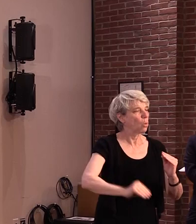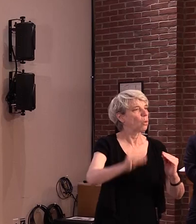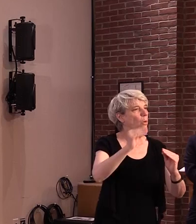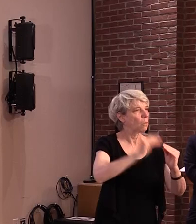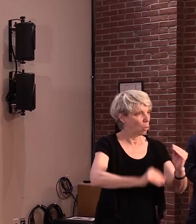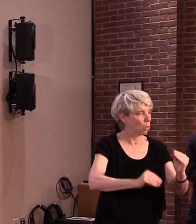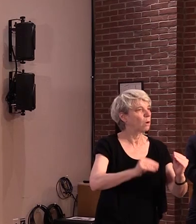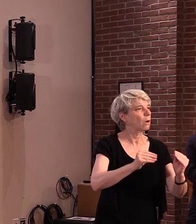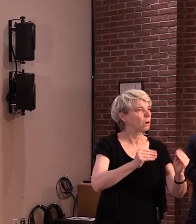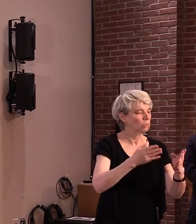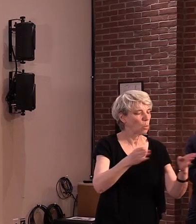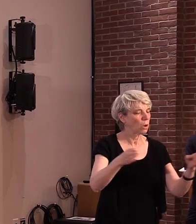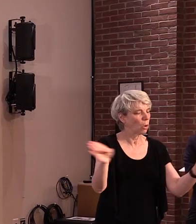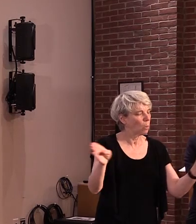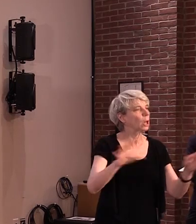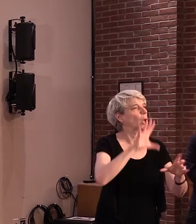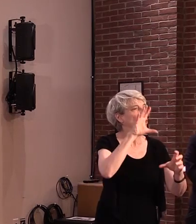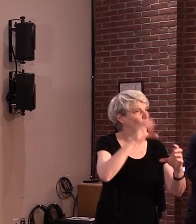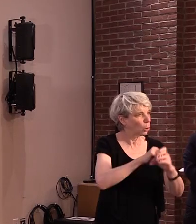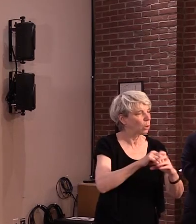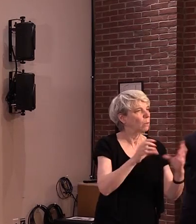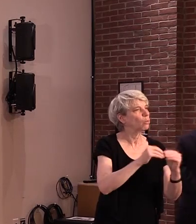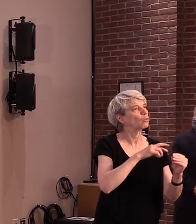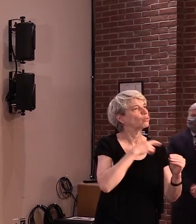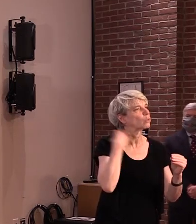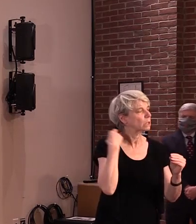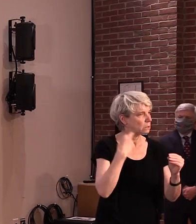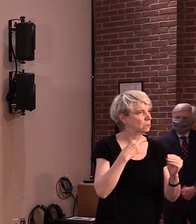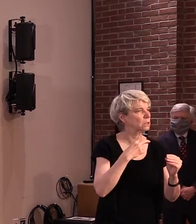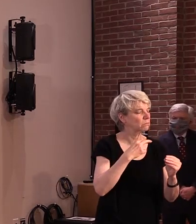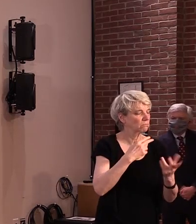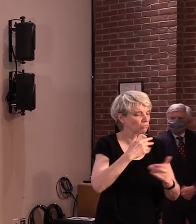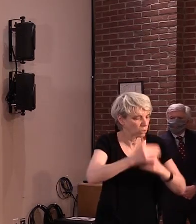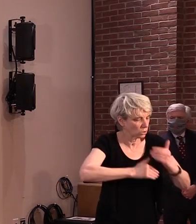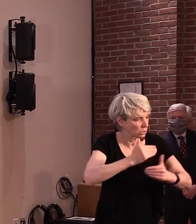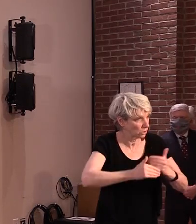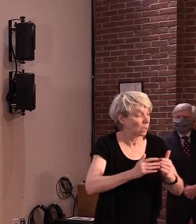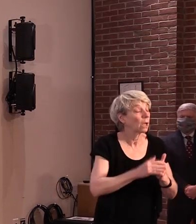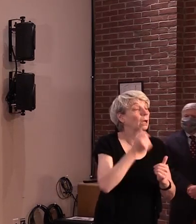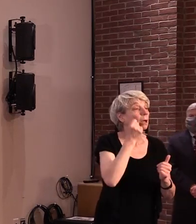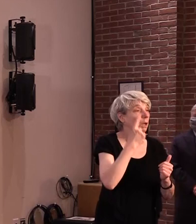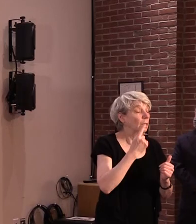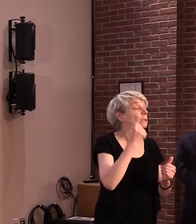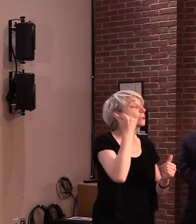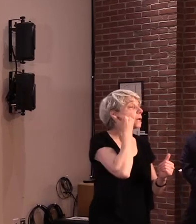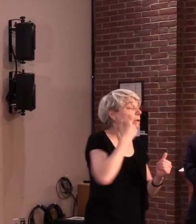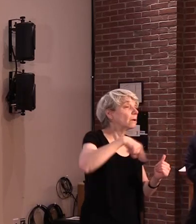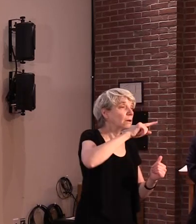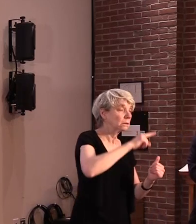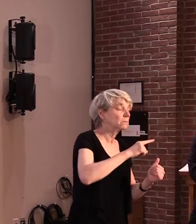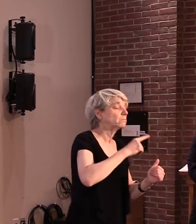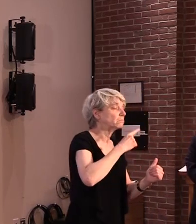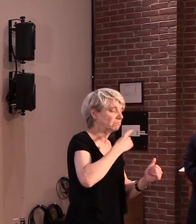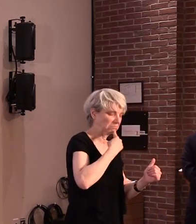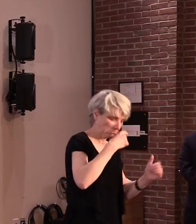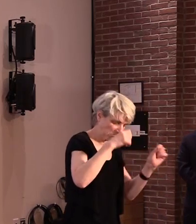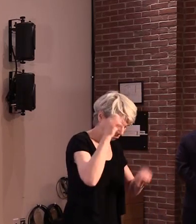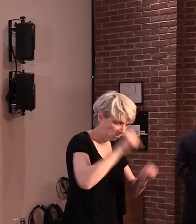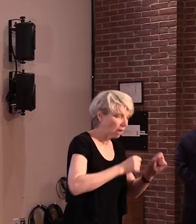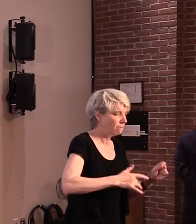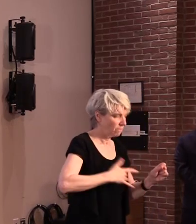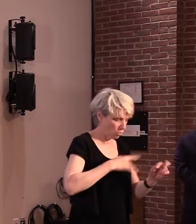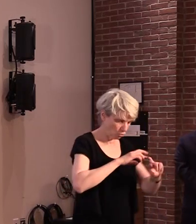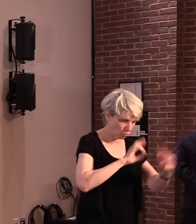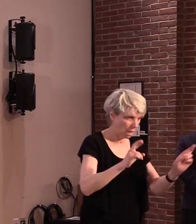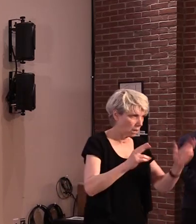higher risk of aerosol generation. The dental community itself is confident it has the requisite knowledge,